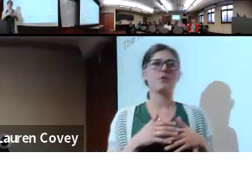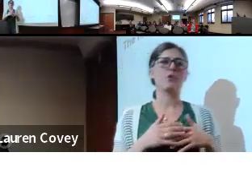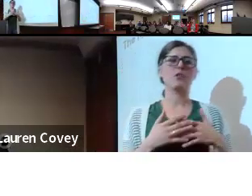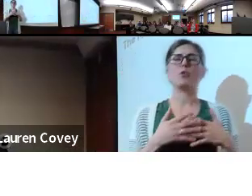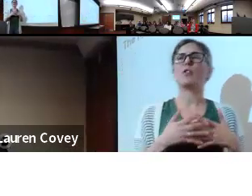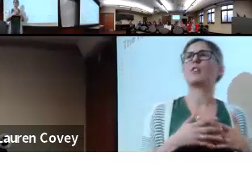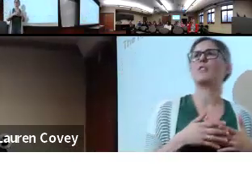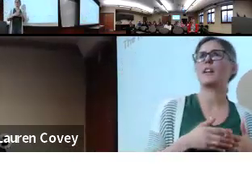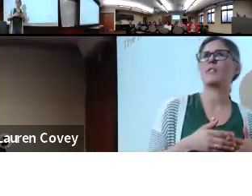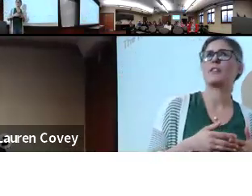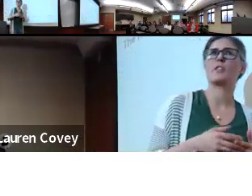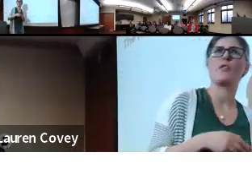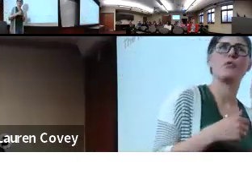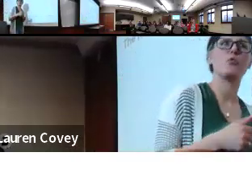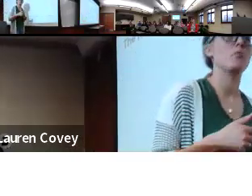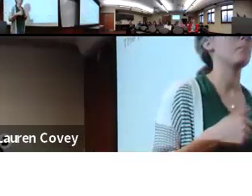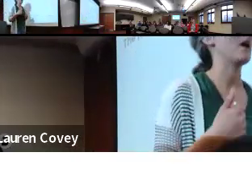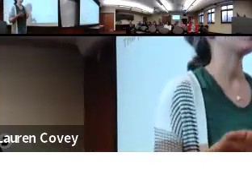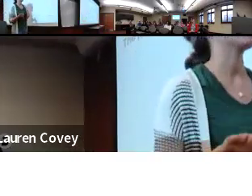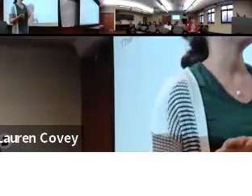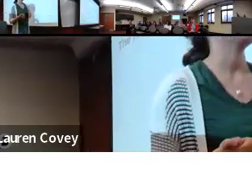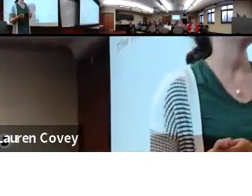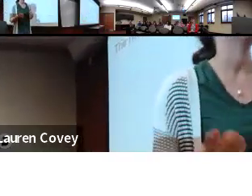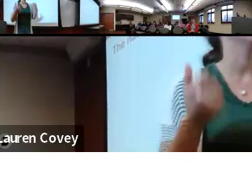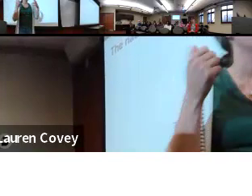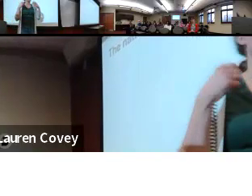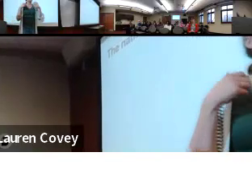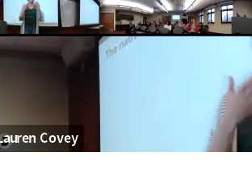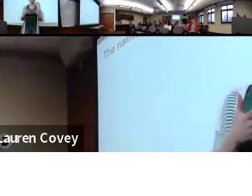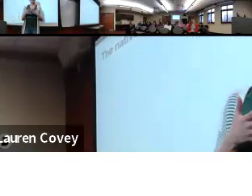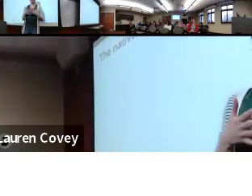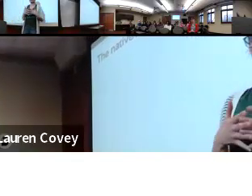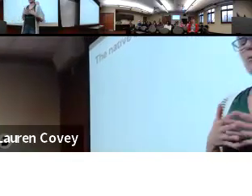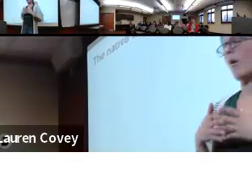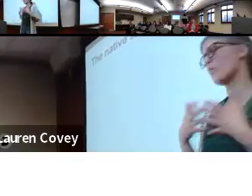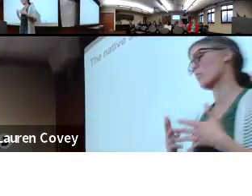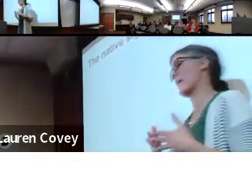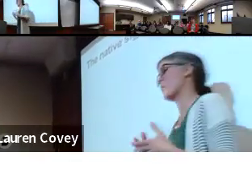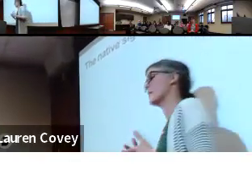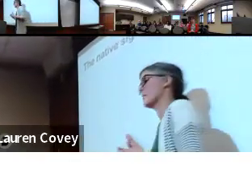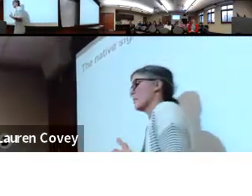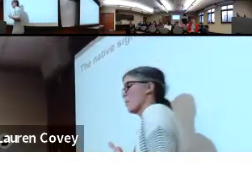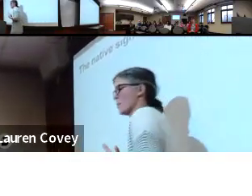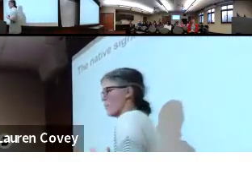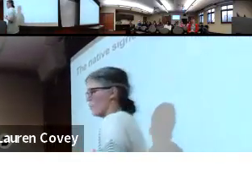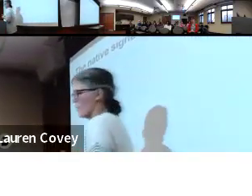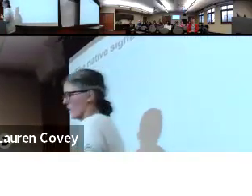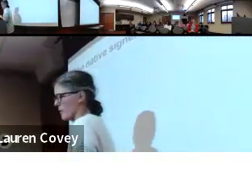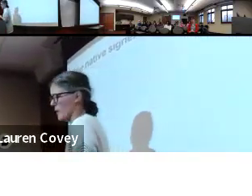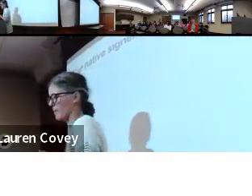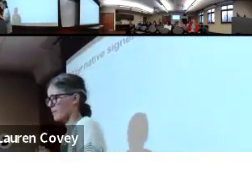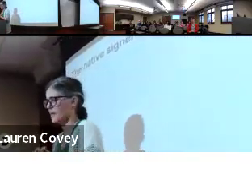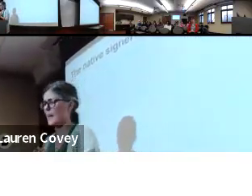I came to this question of nativeness through my work on sign language, also bilingualism, but mostly